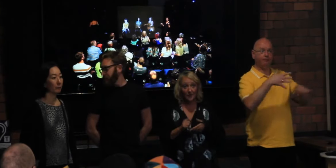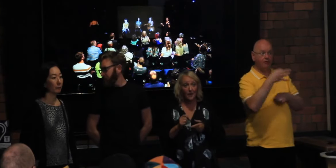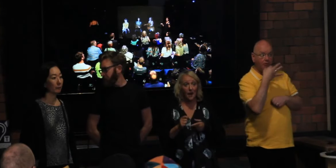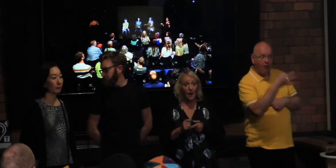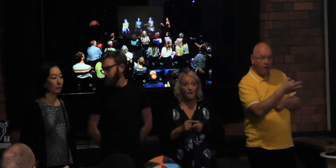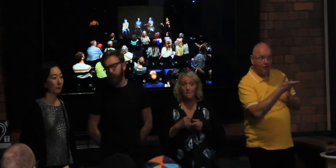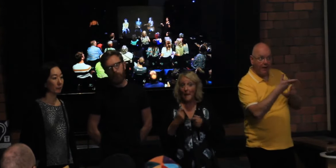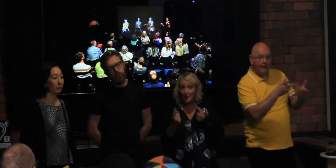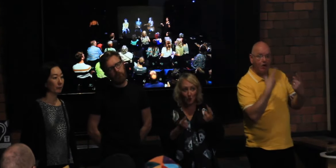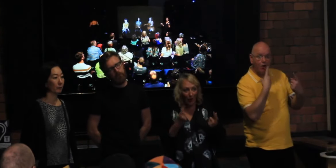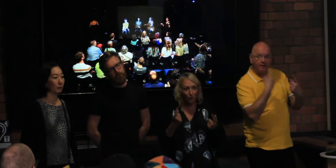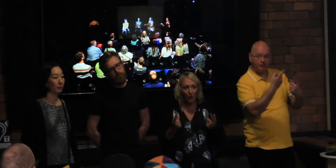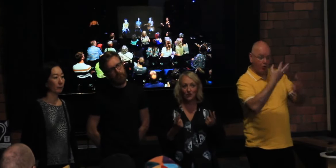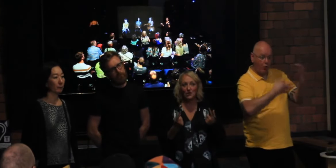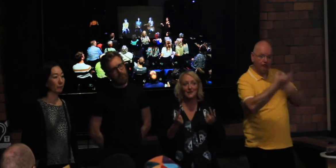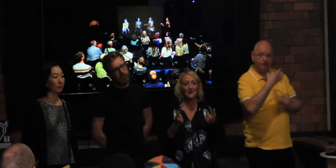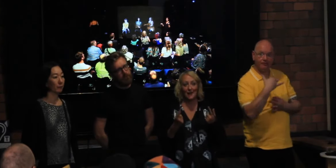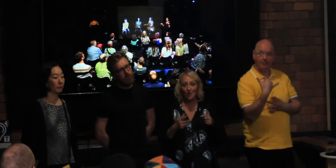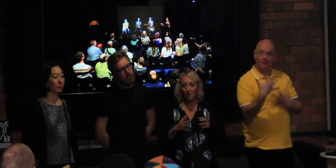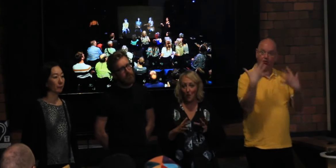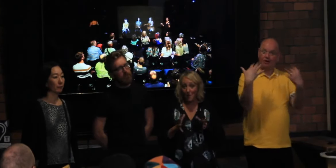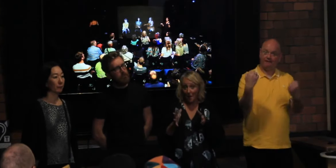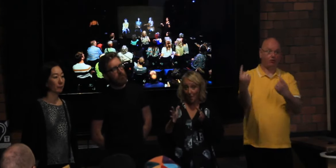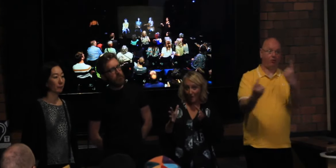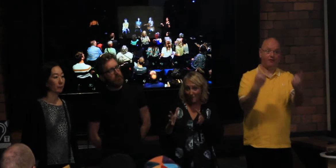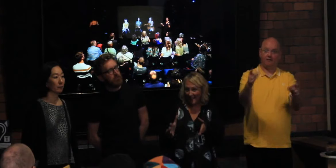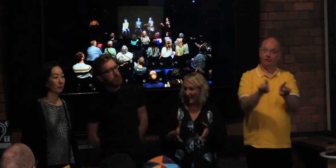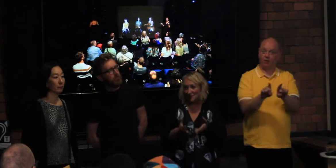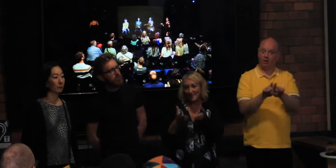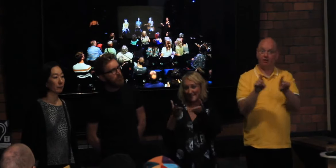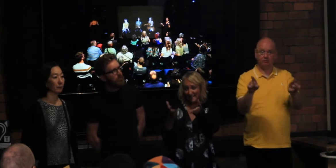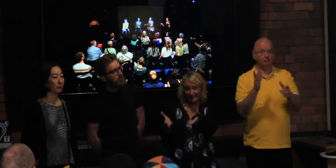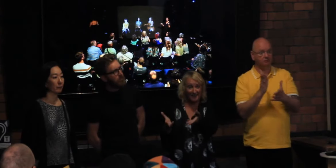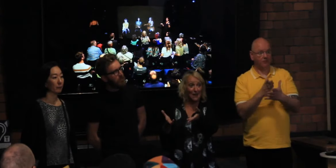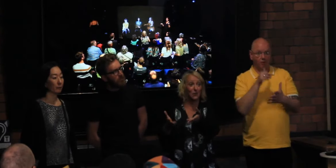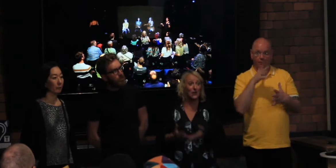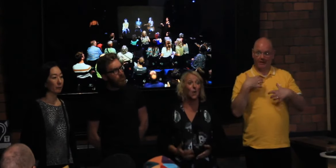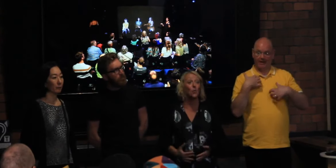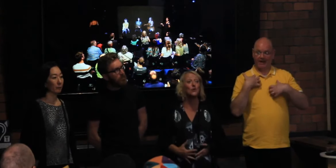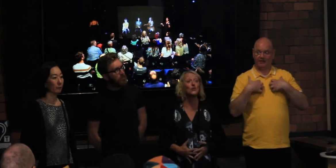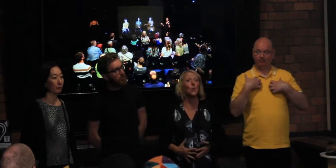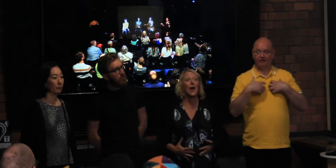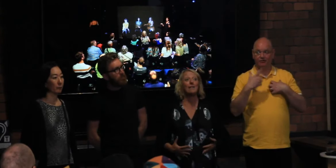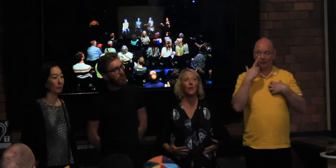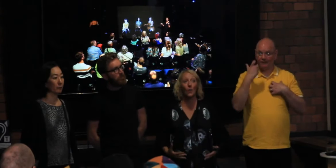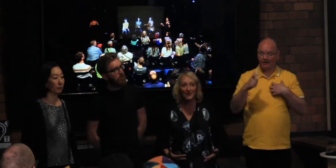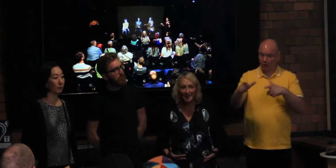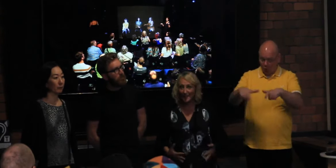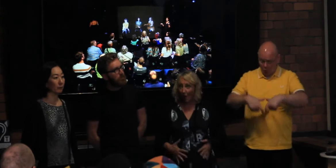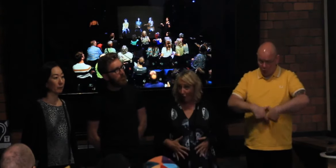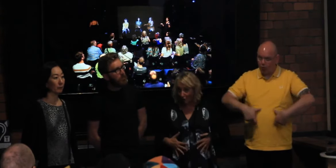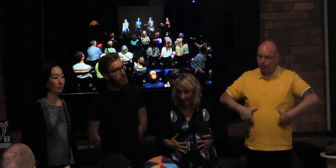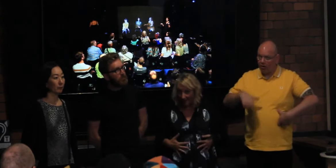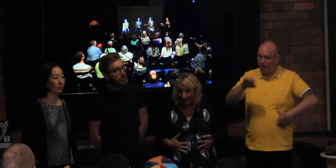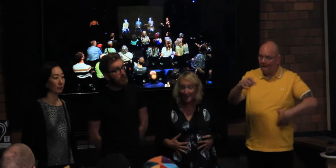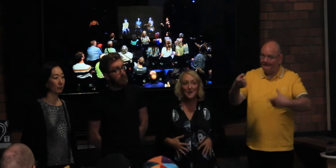questions. Maybe you have questions in the room. We're really interested to see what our Woojer wearing audience